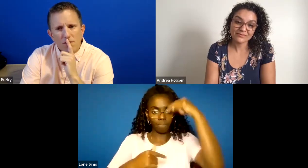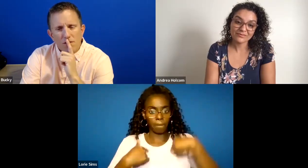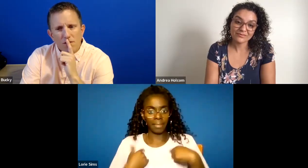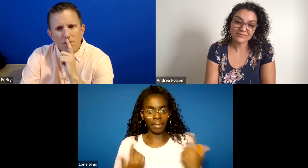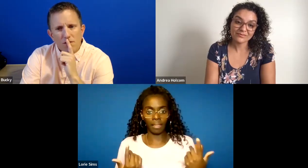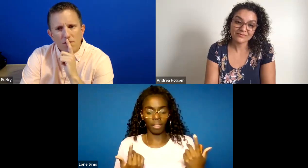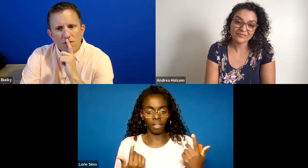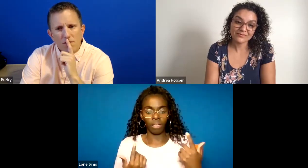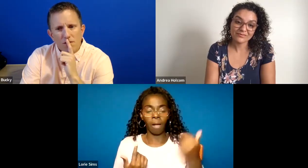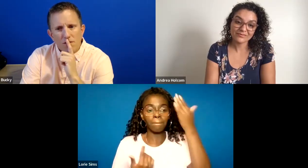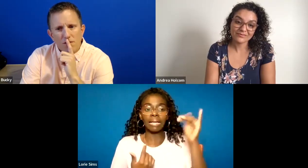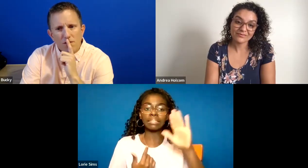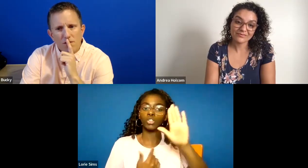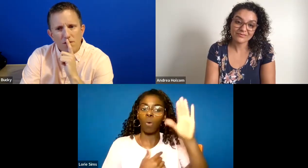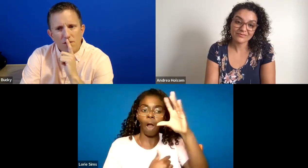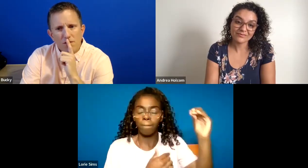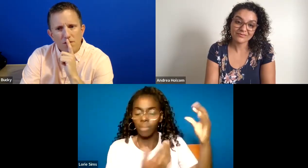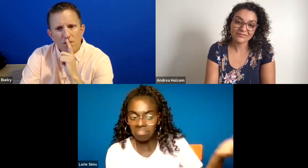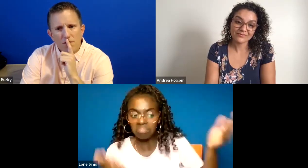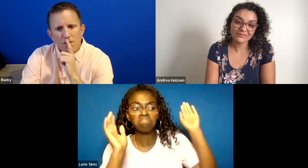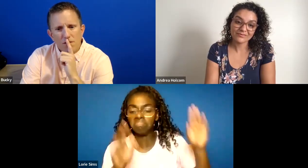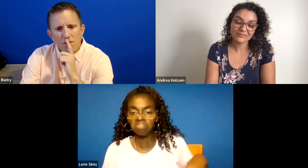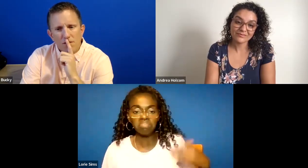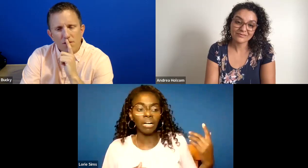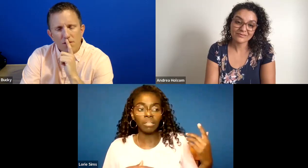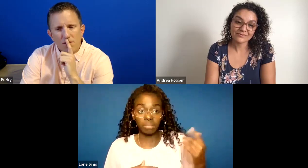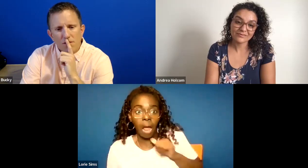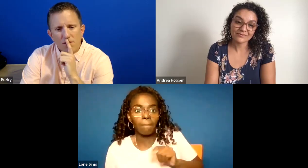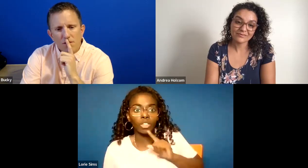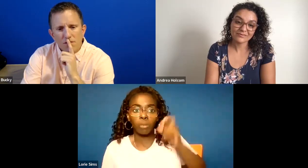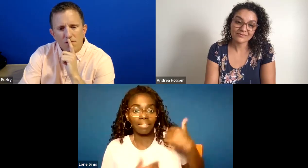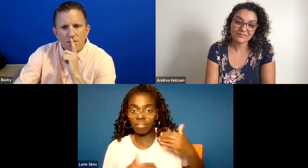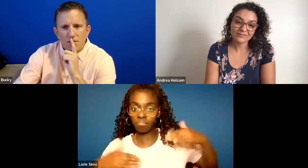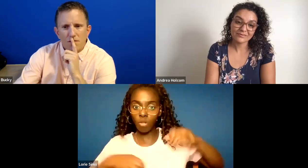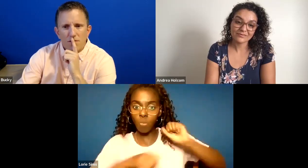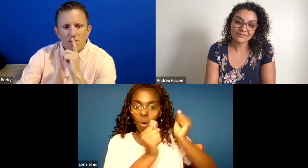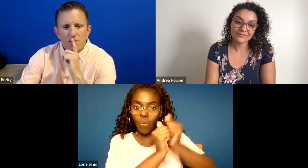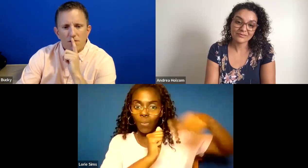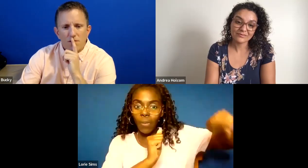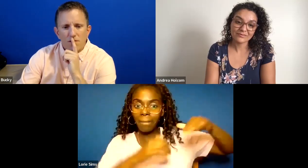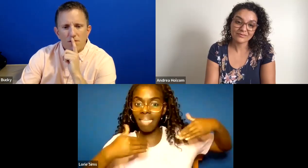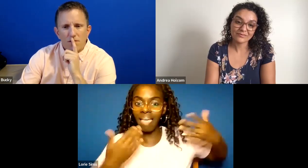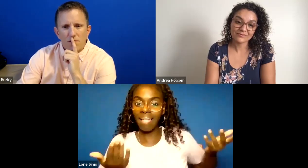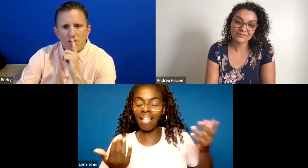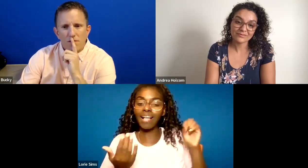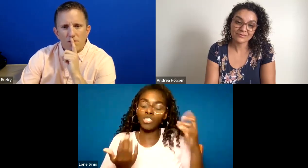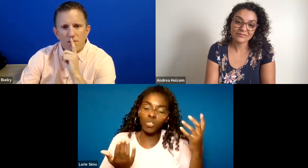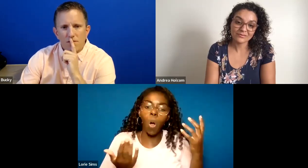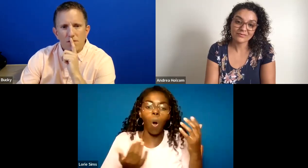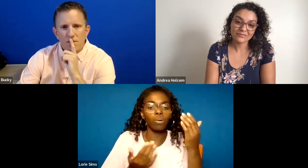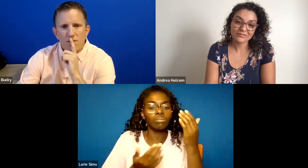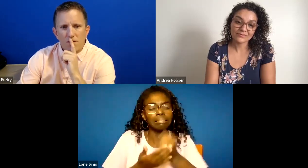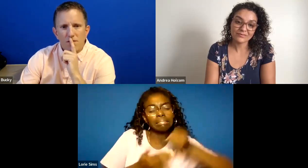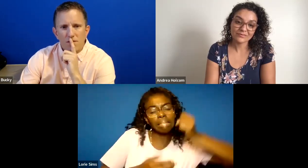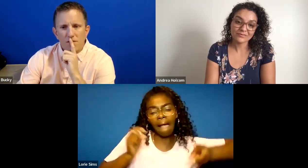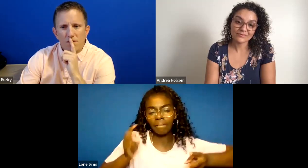those were the two immediate thoughts that came to me. Because Linguabee, as I said, I wasn't sure. I had never really worked with